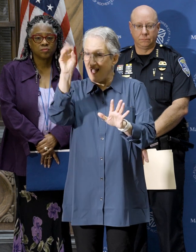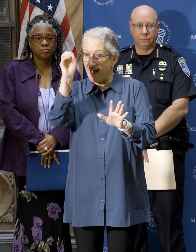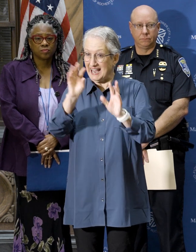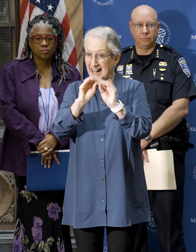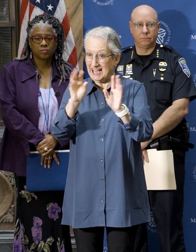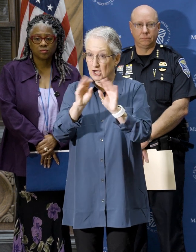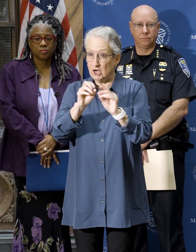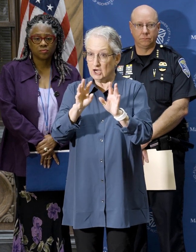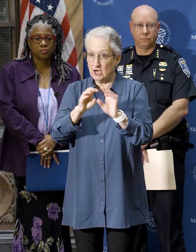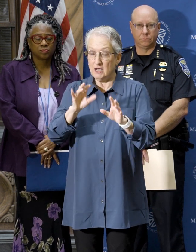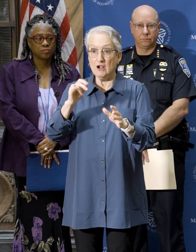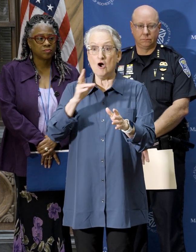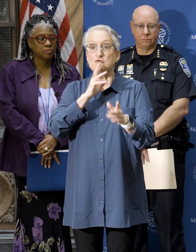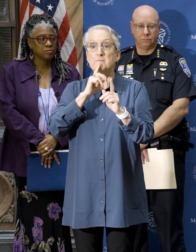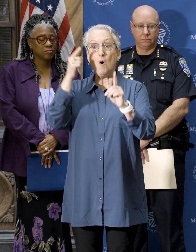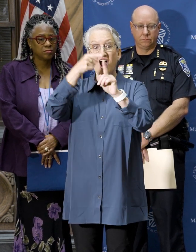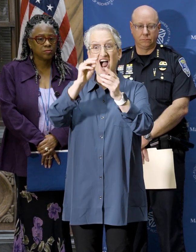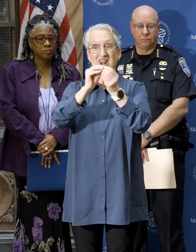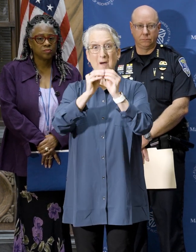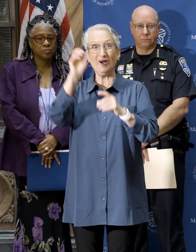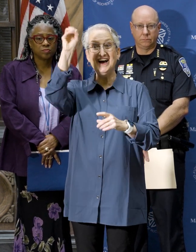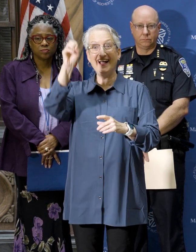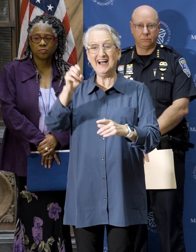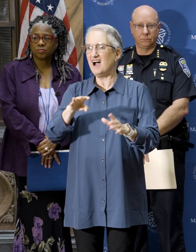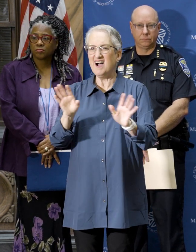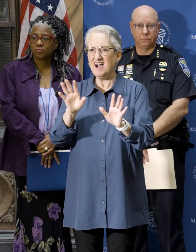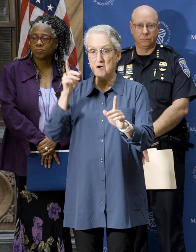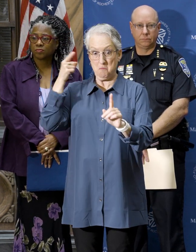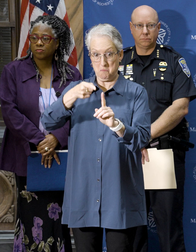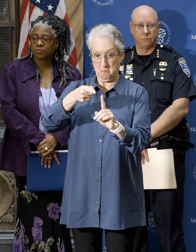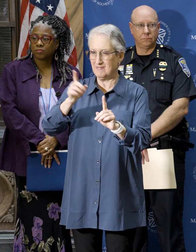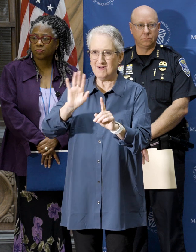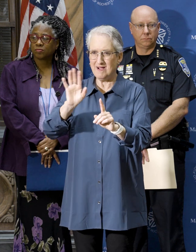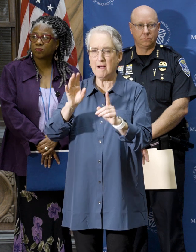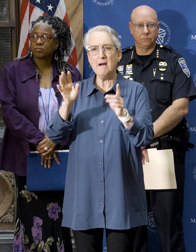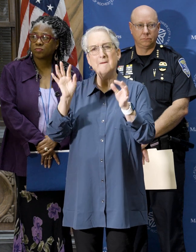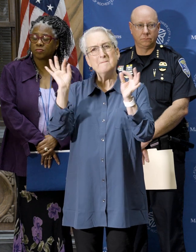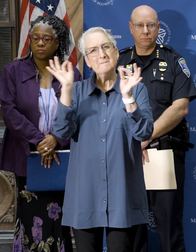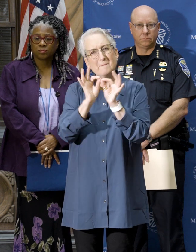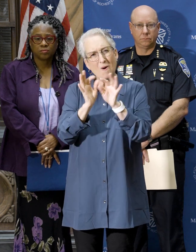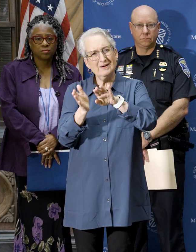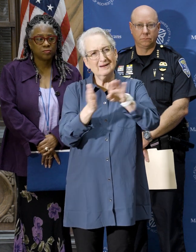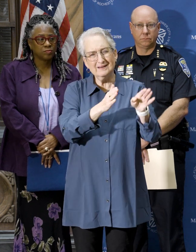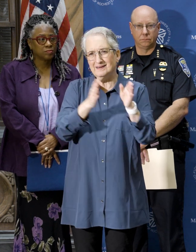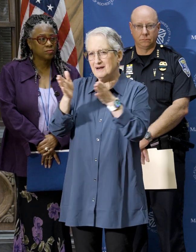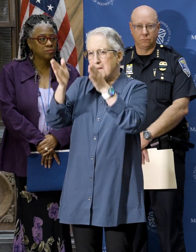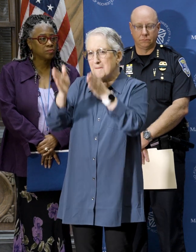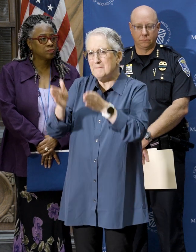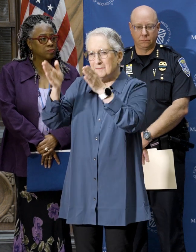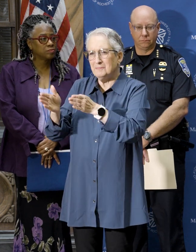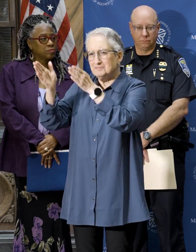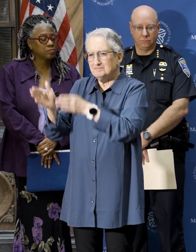lot about the numbers today, but these numbers are not the goal. They're measurements of